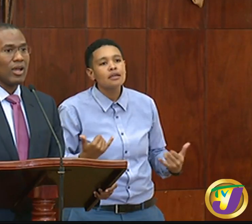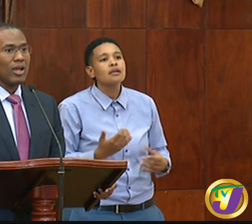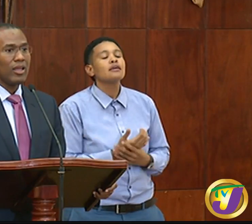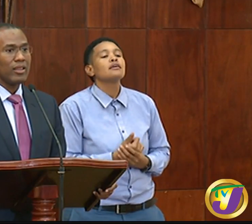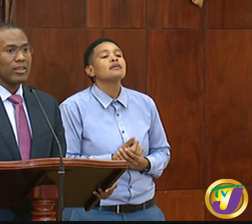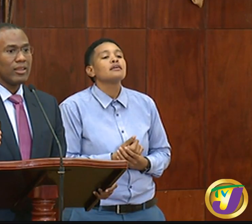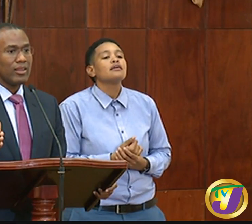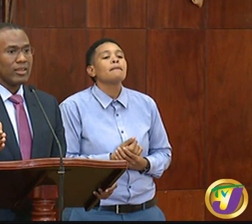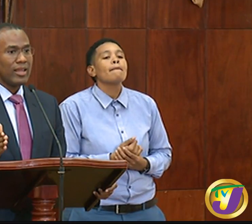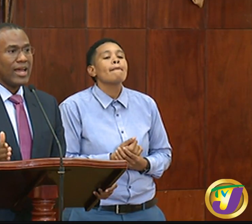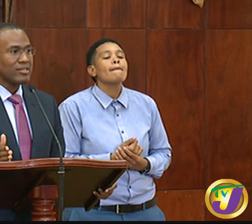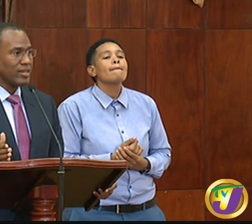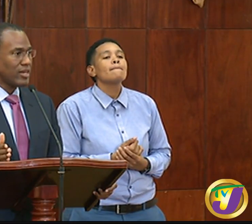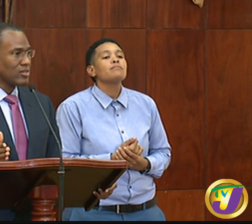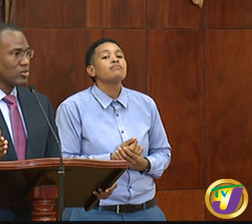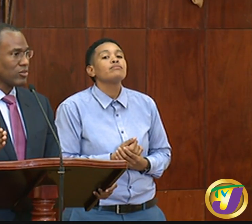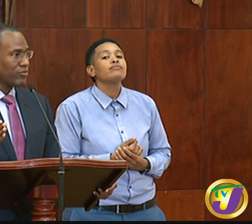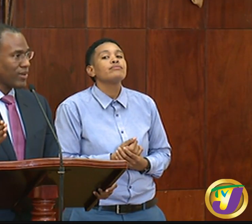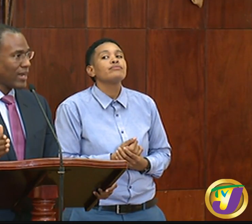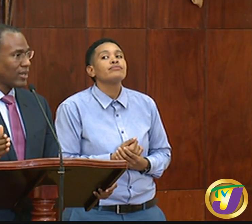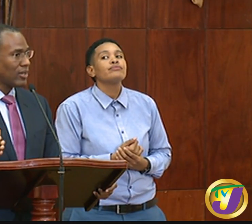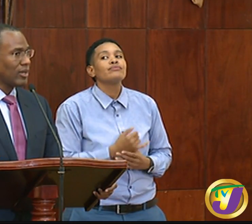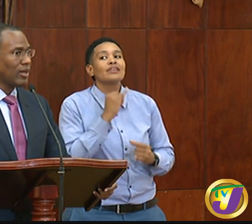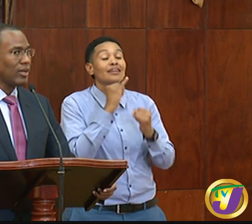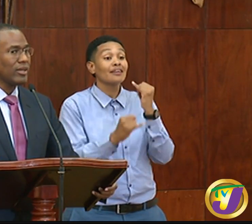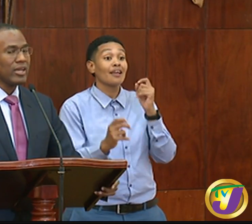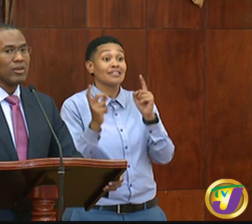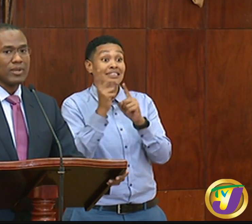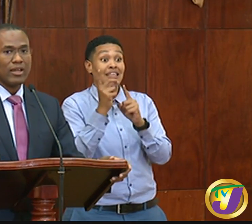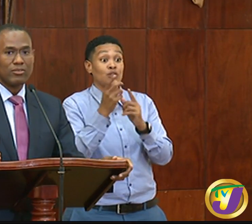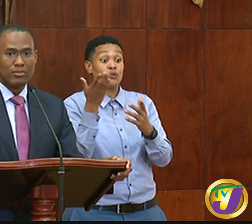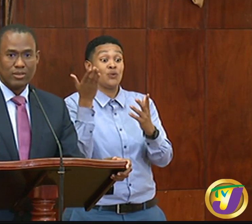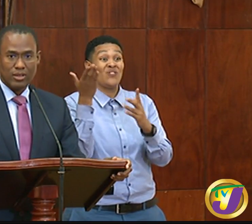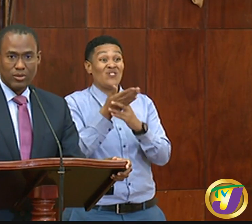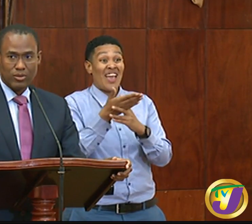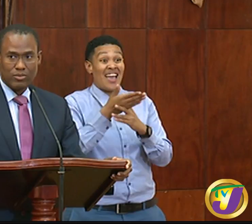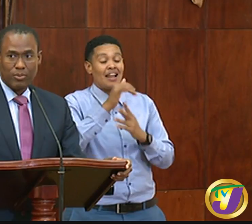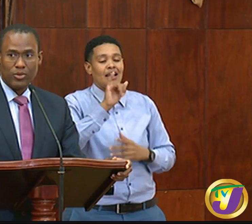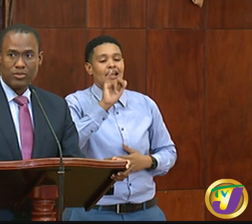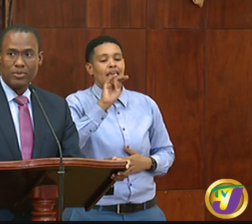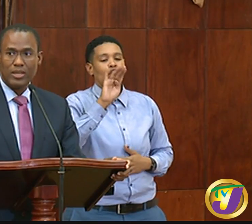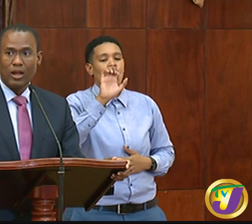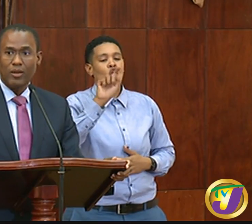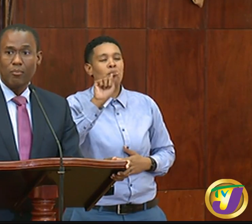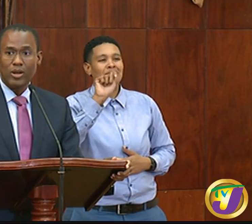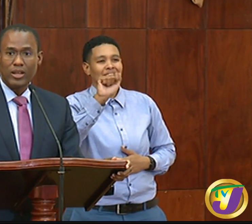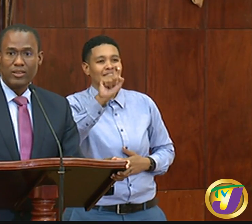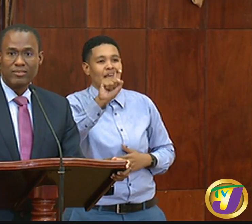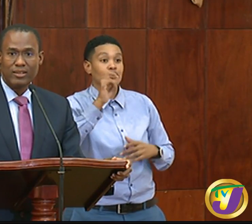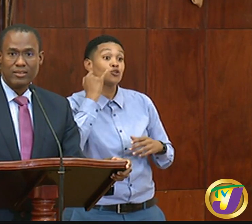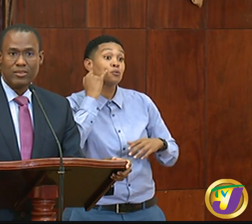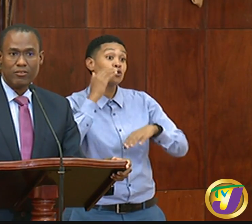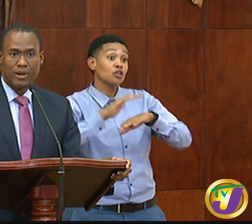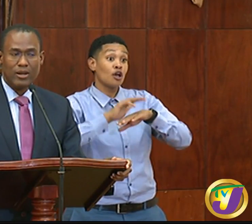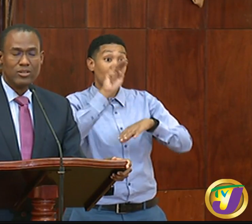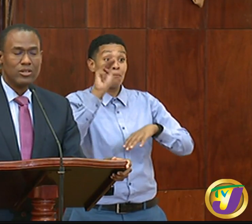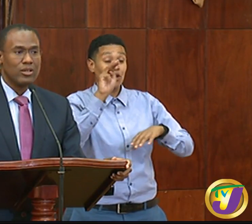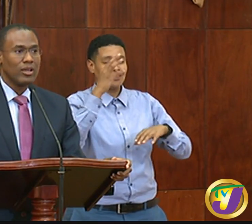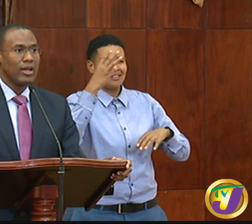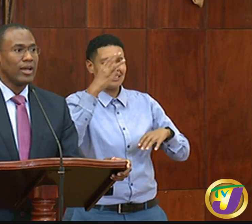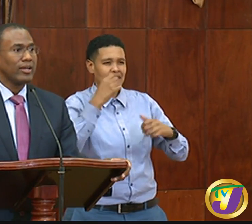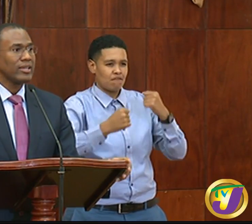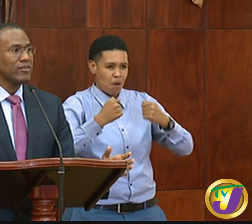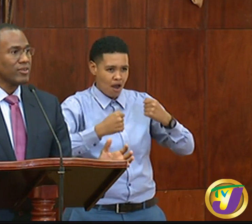the last date to file income tax is supposed to be on Monday, the 16th of